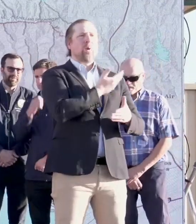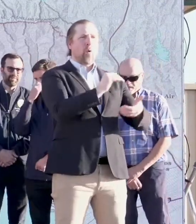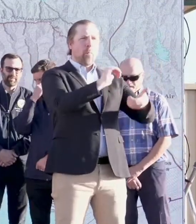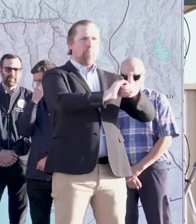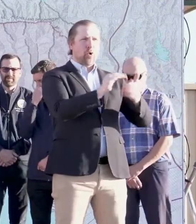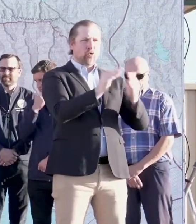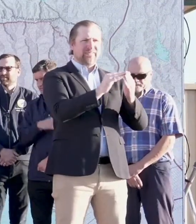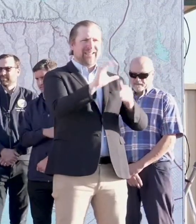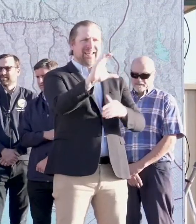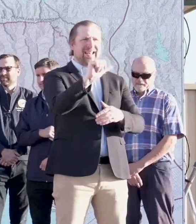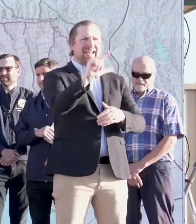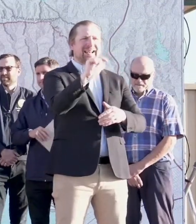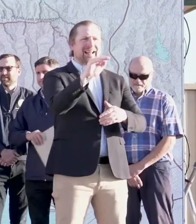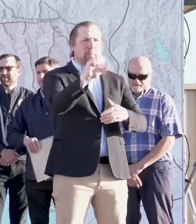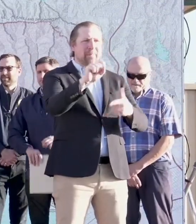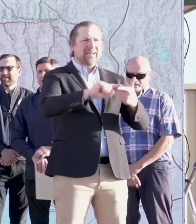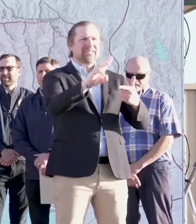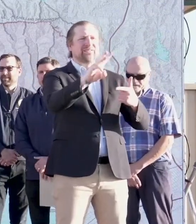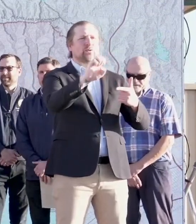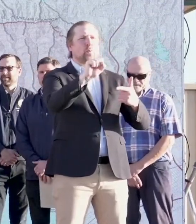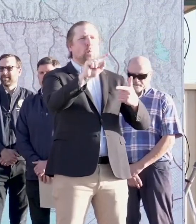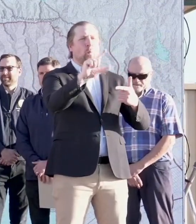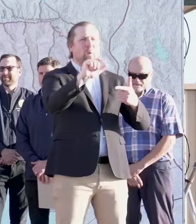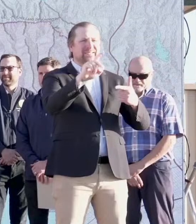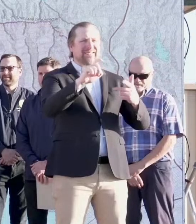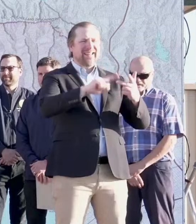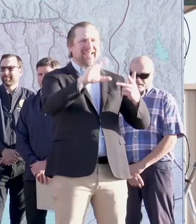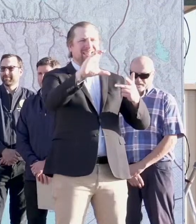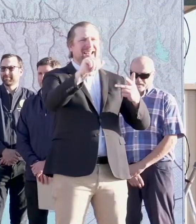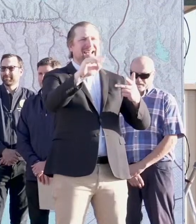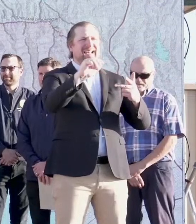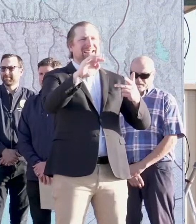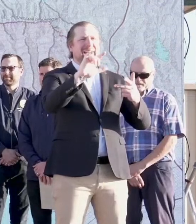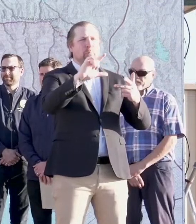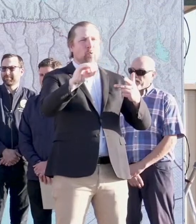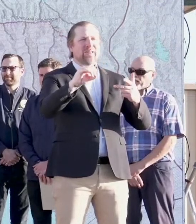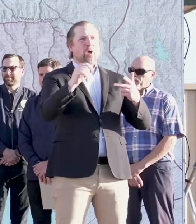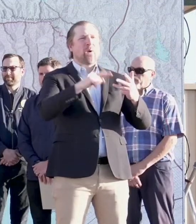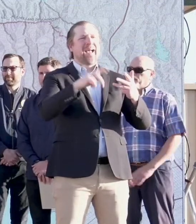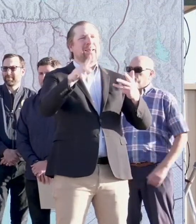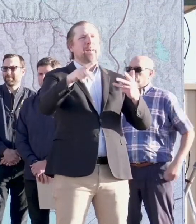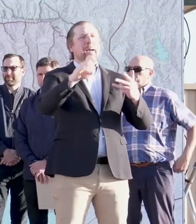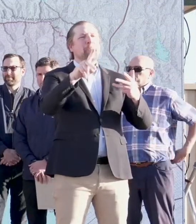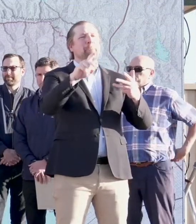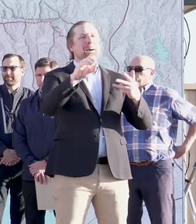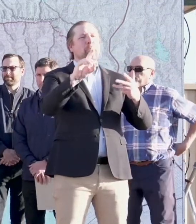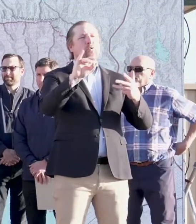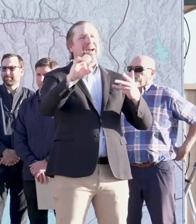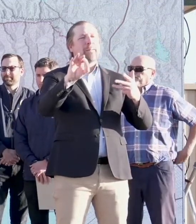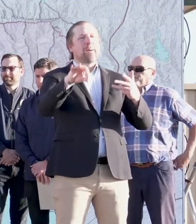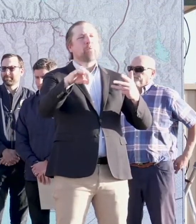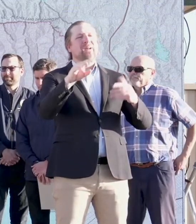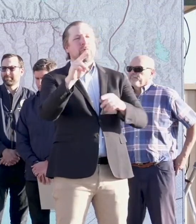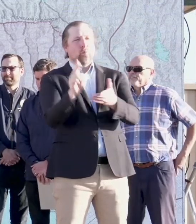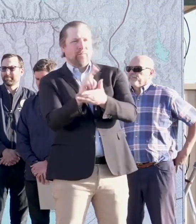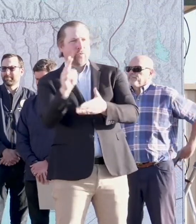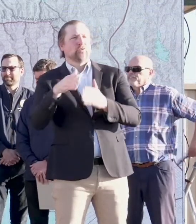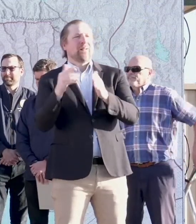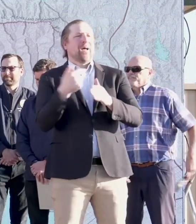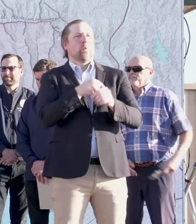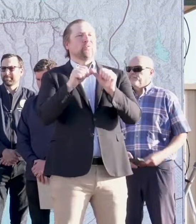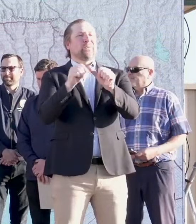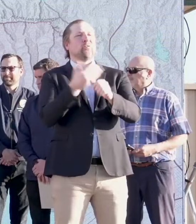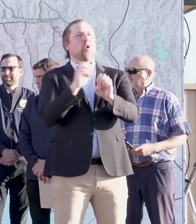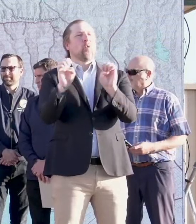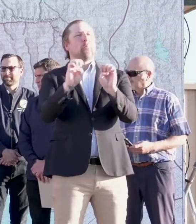cities, Calabasas, Westlake, Camarillo, and now Pepperdine University, who have allowed us to continue our Emergency